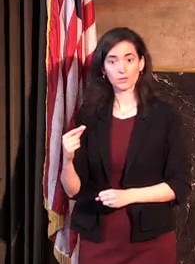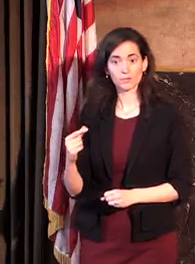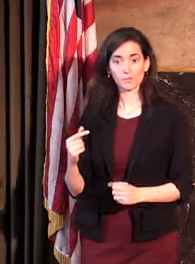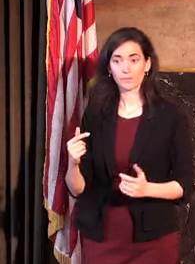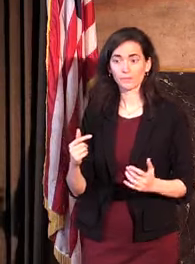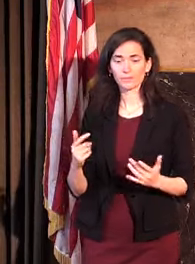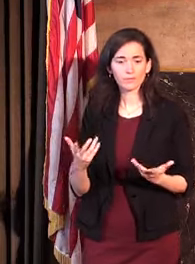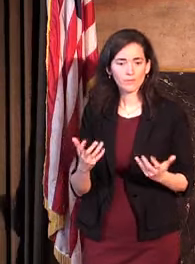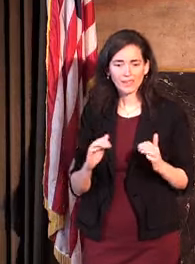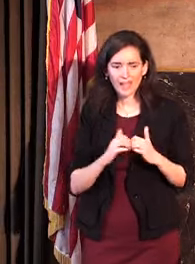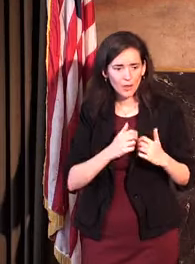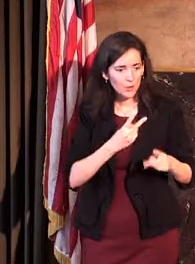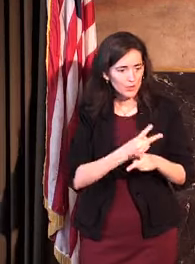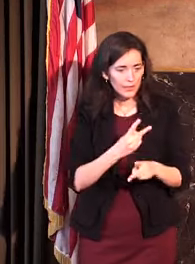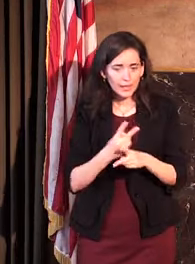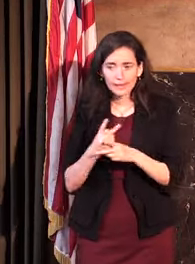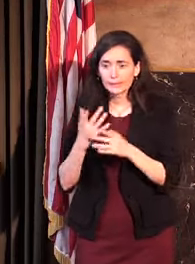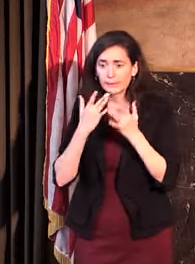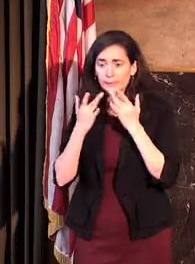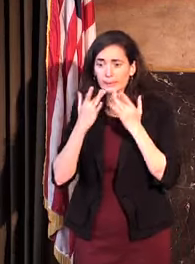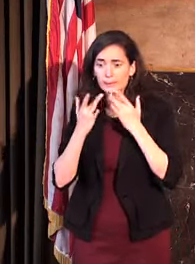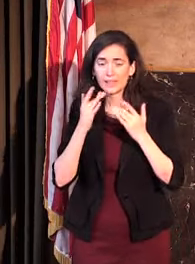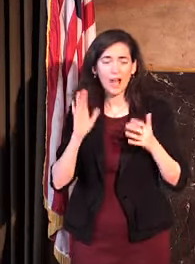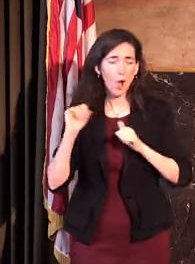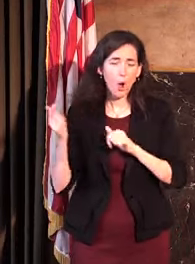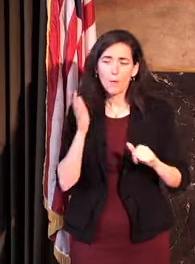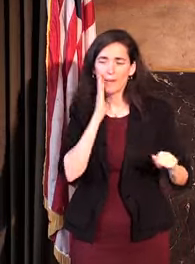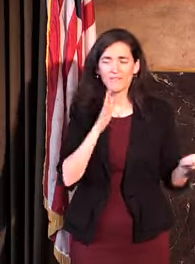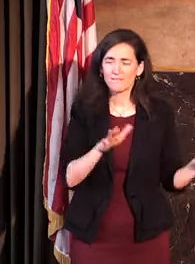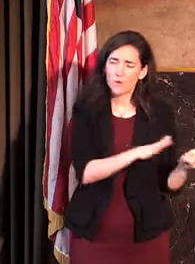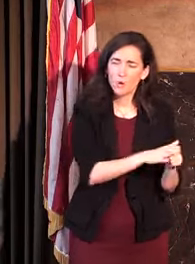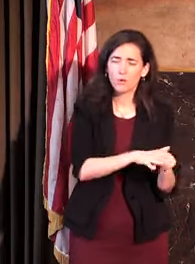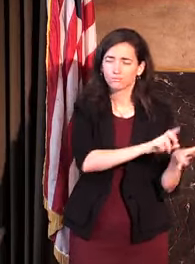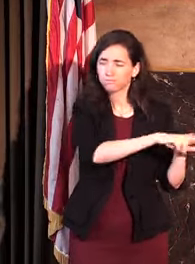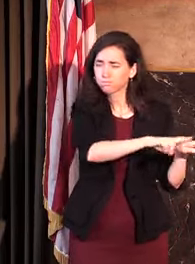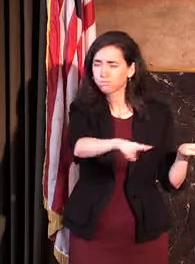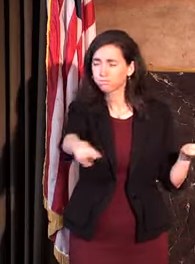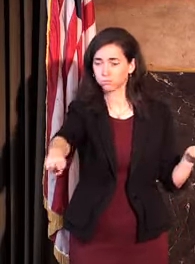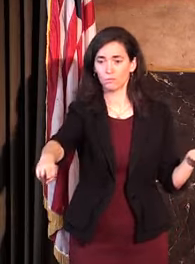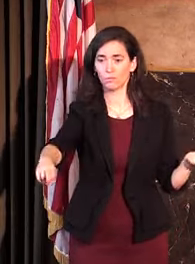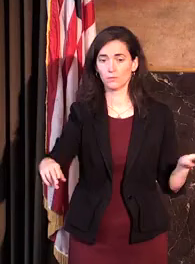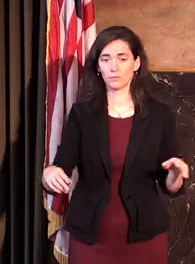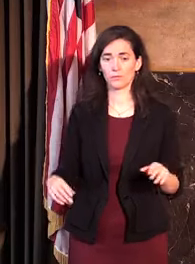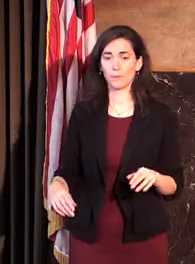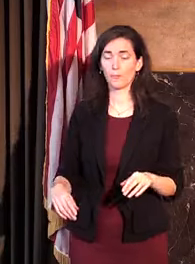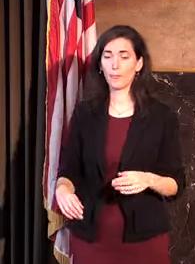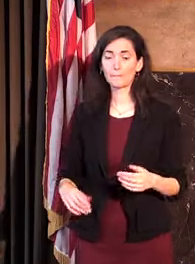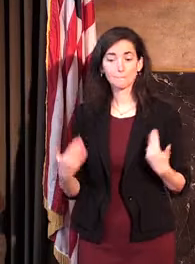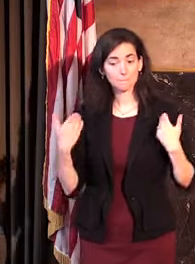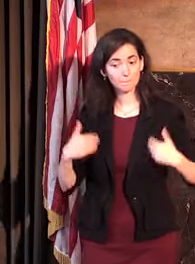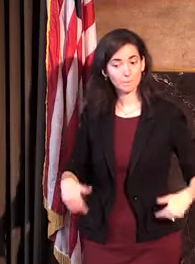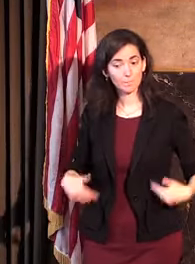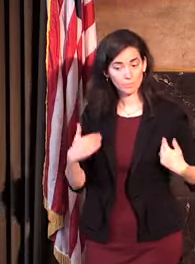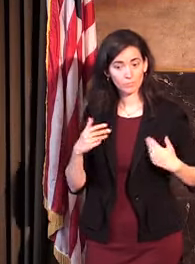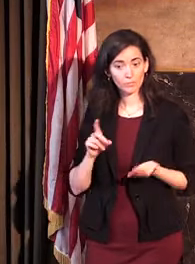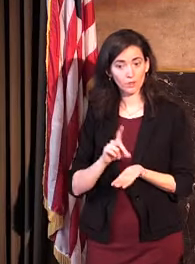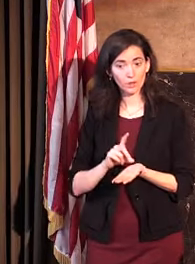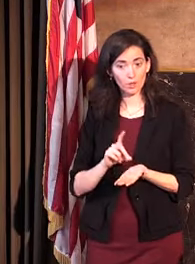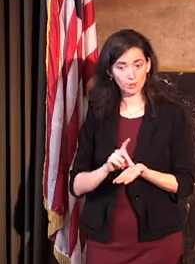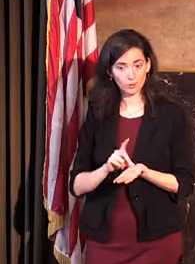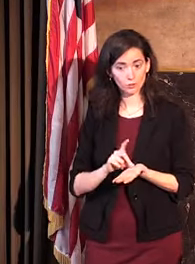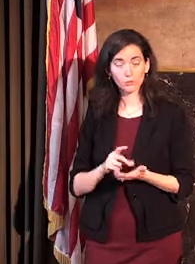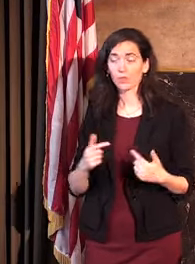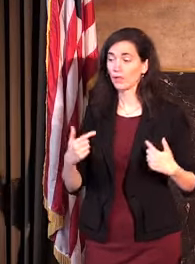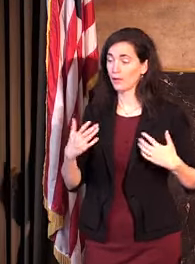being able to provide care because all of our beds were full. As a doctor who's dedicated her life